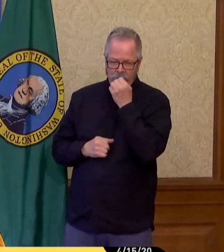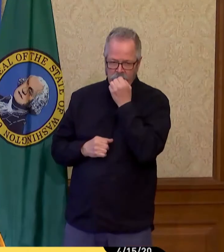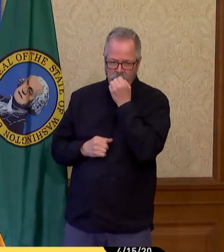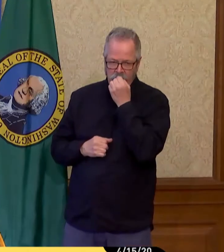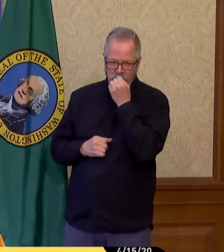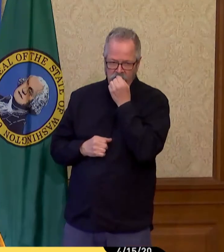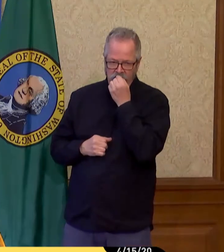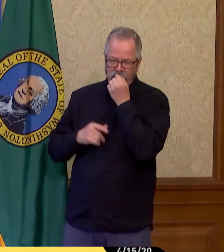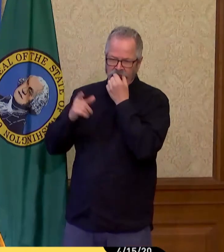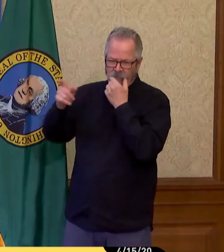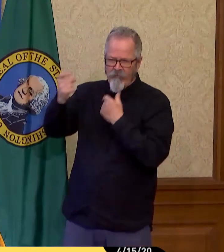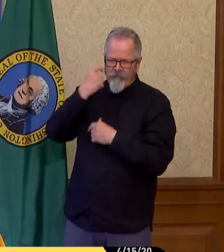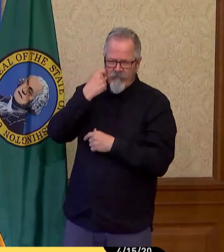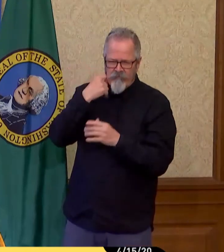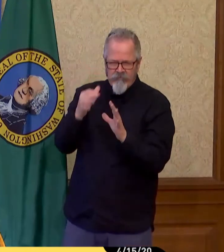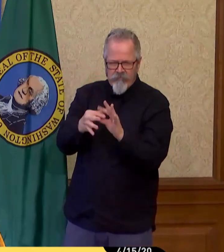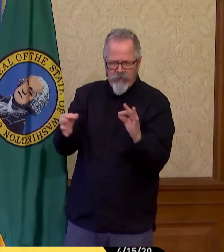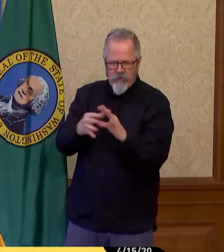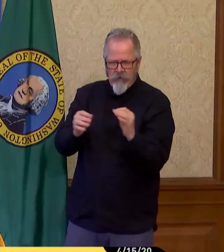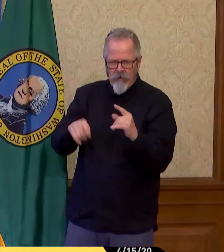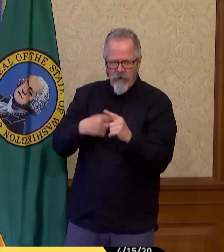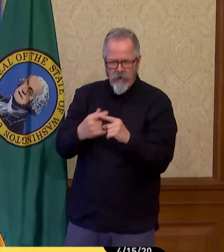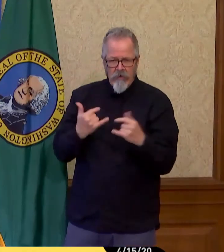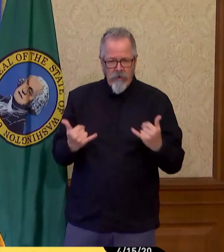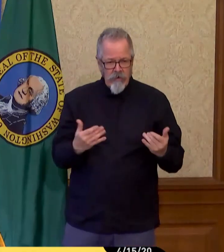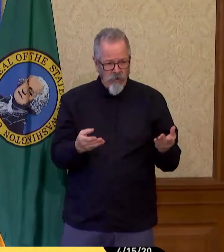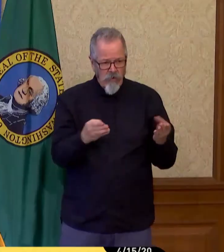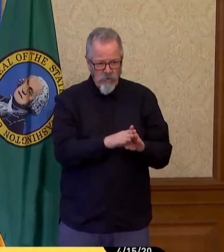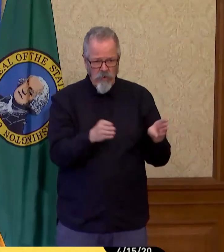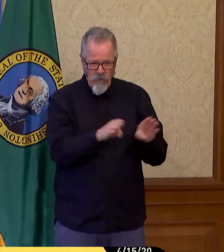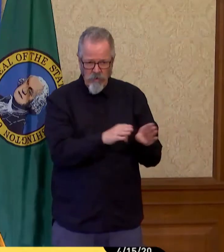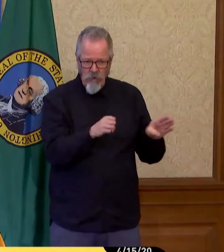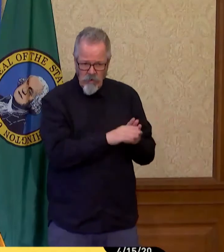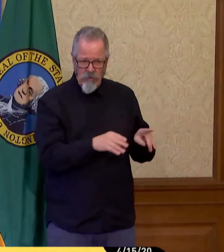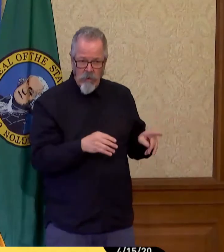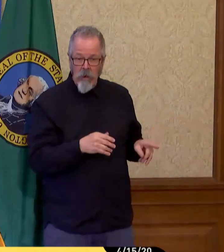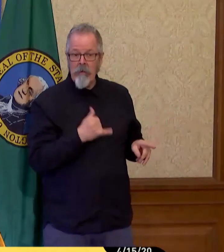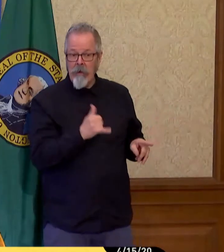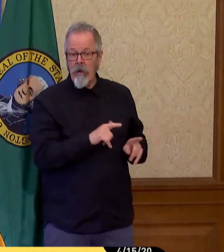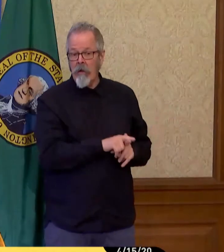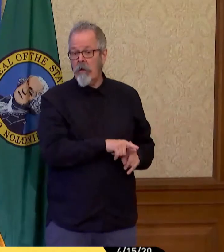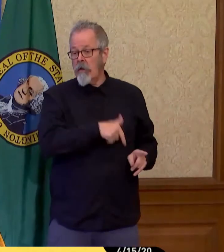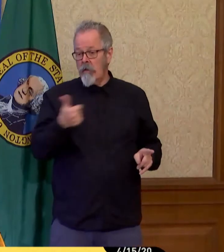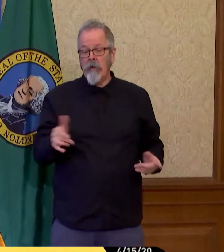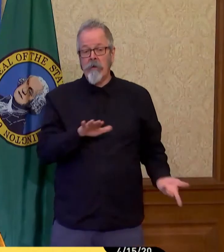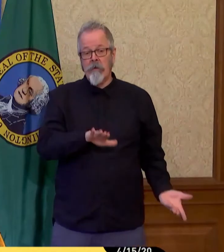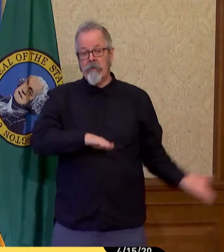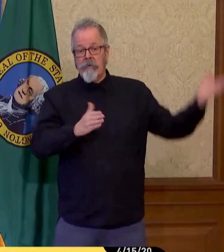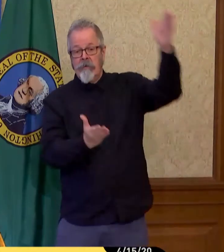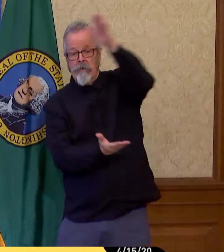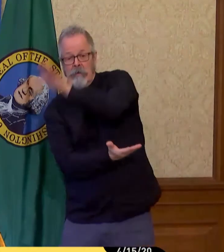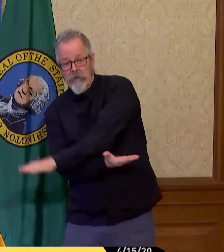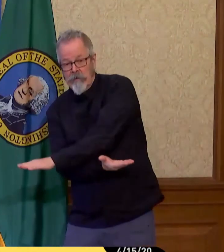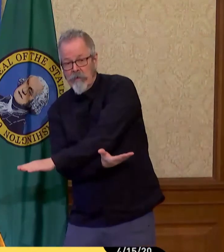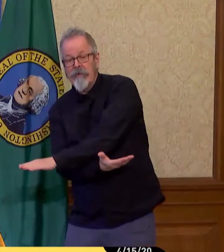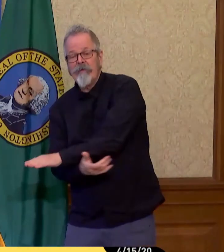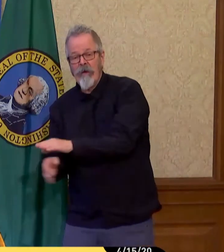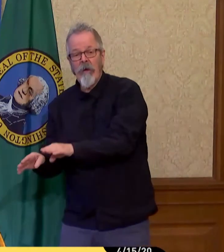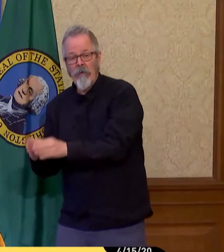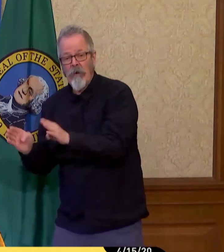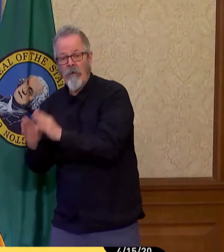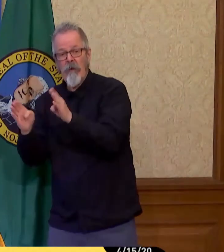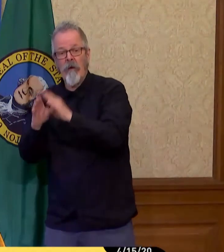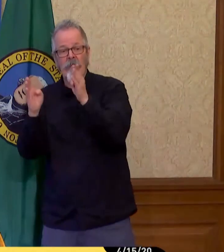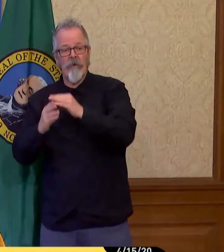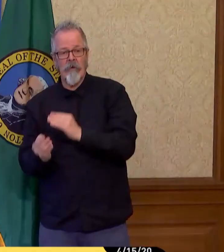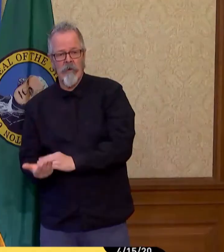it would have schools opening sooner than businesses. And what would you say to those businesses already struggling now